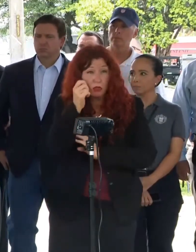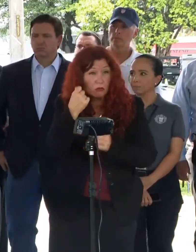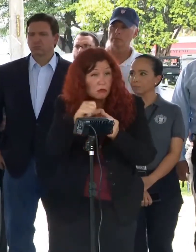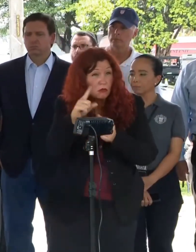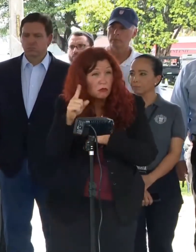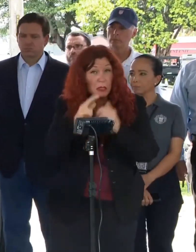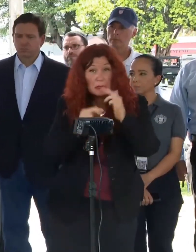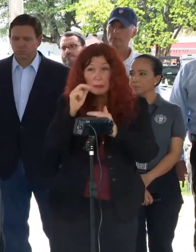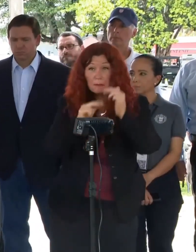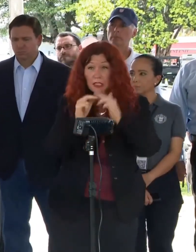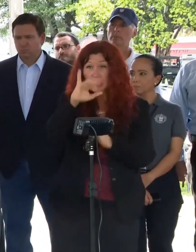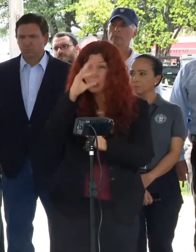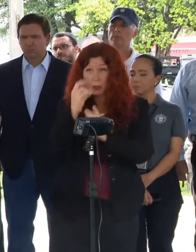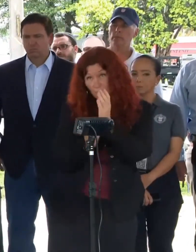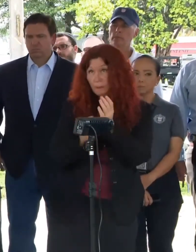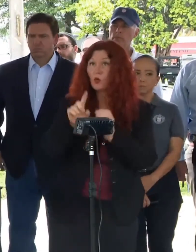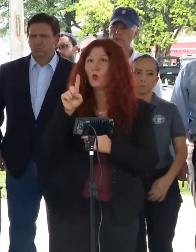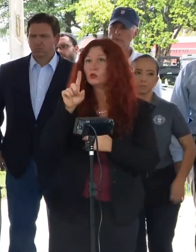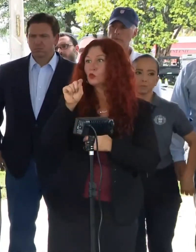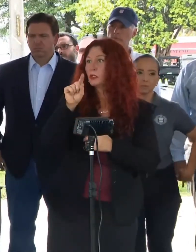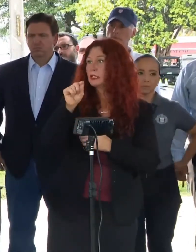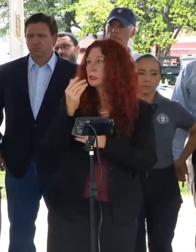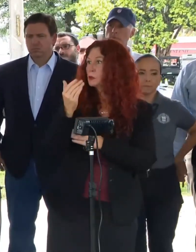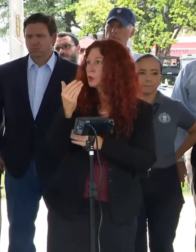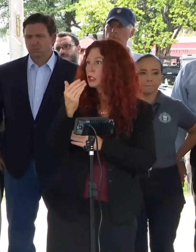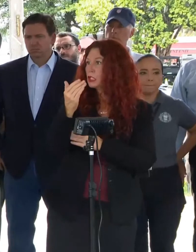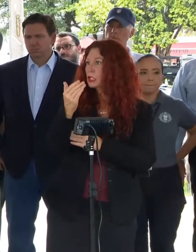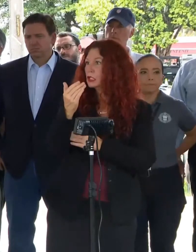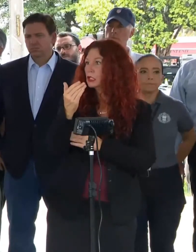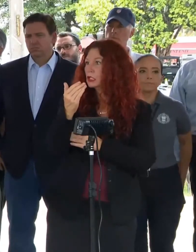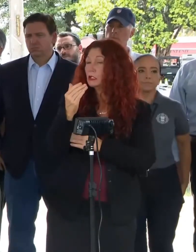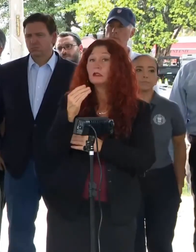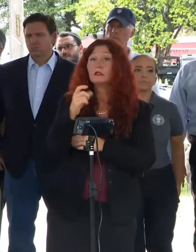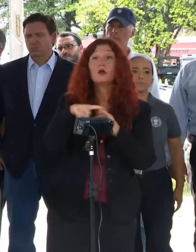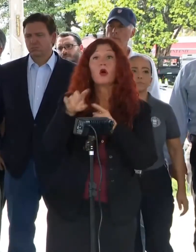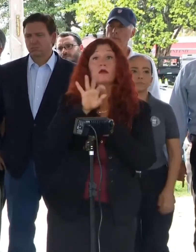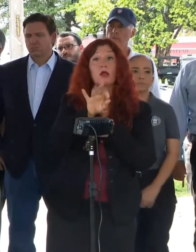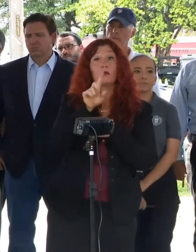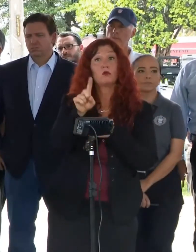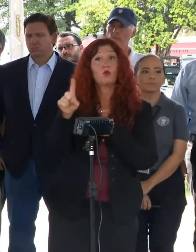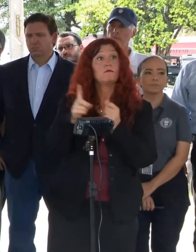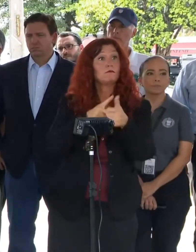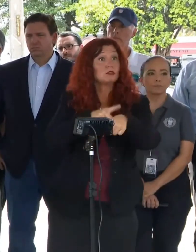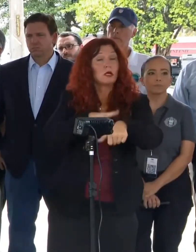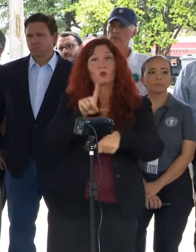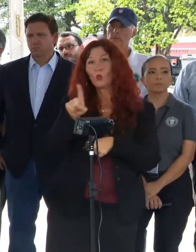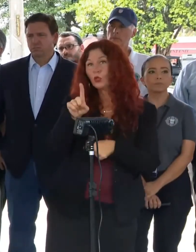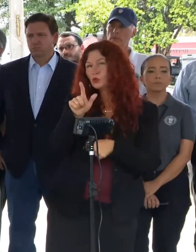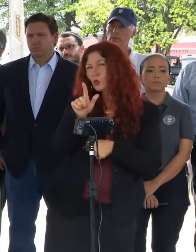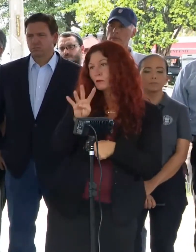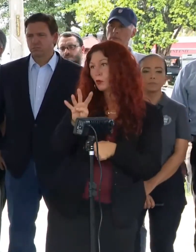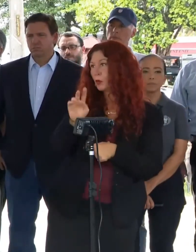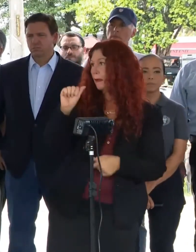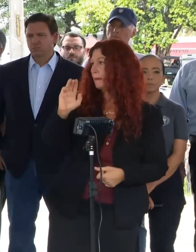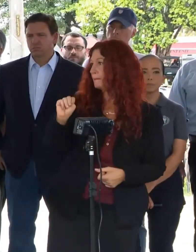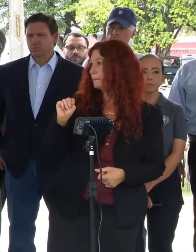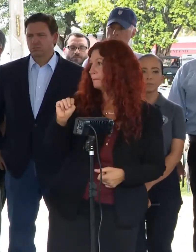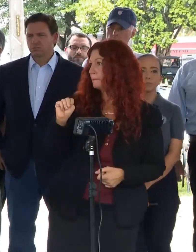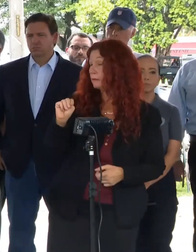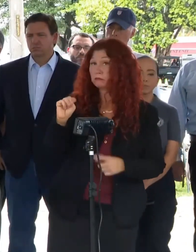1:20 when this came in, 1:24 when this call came in, and just nonstop throughout, and we've been nonstop